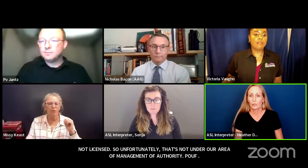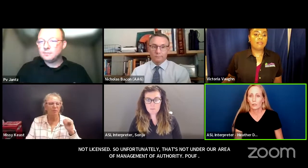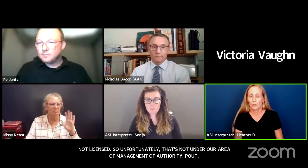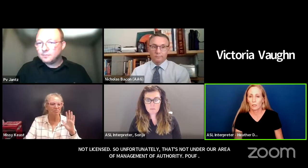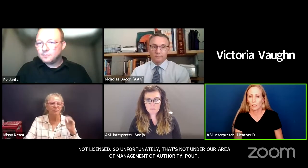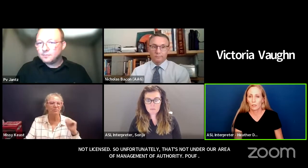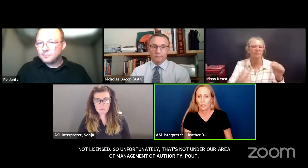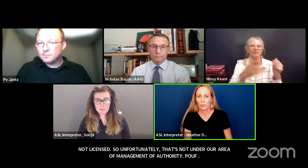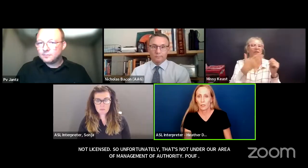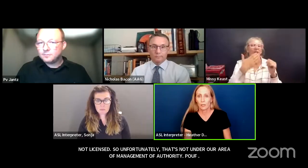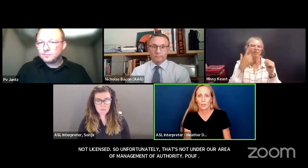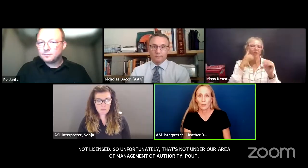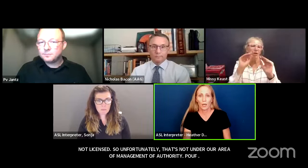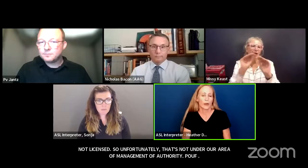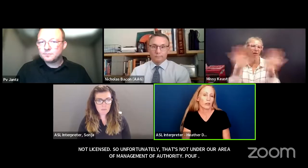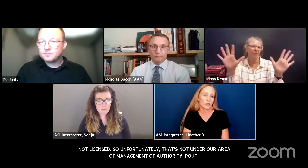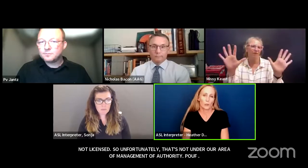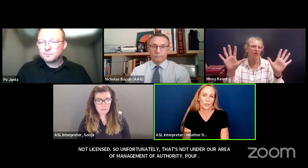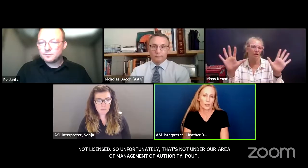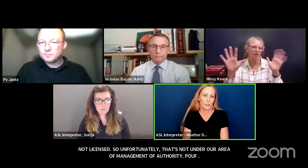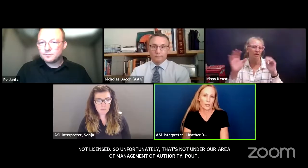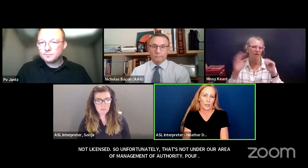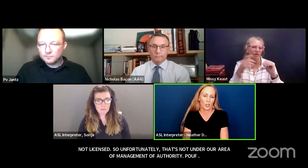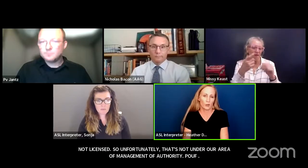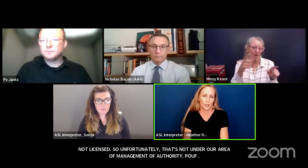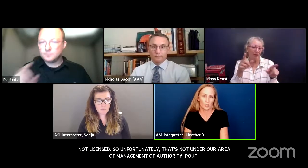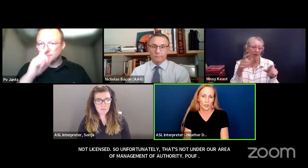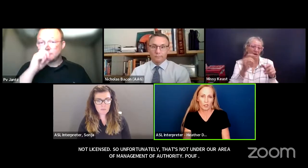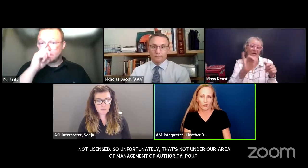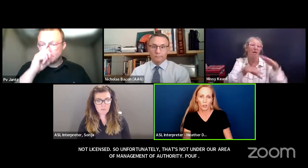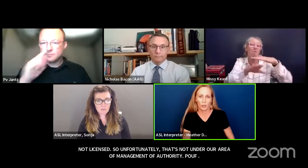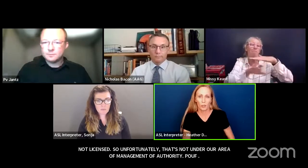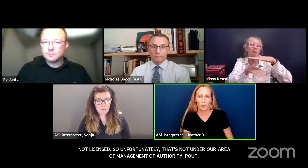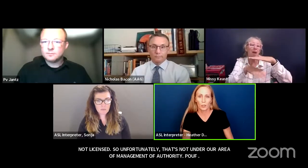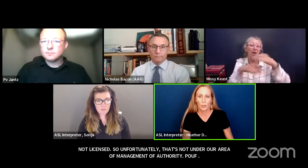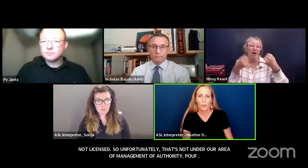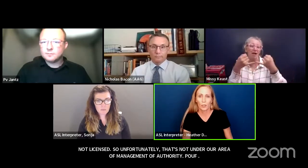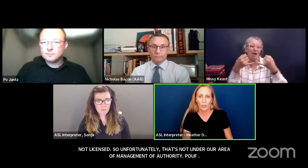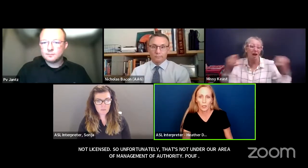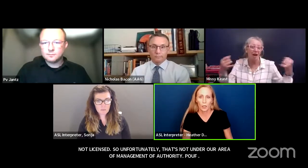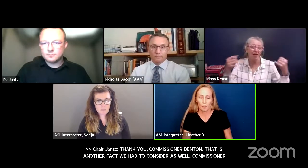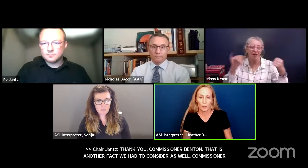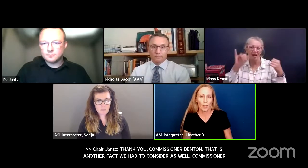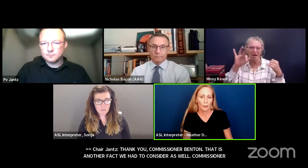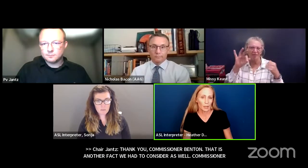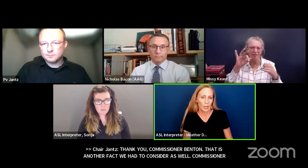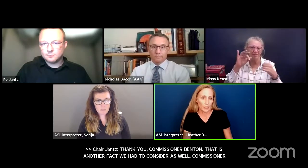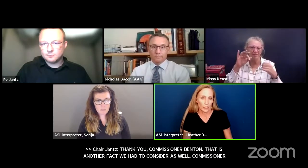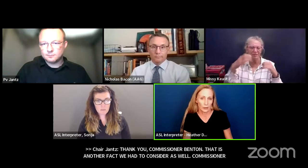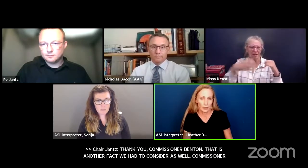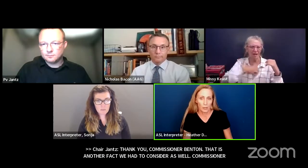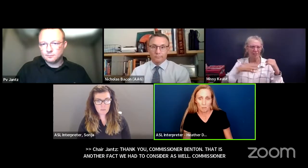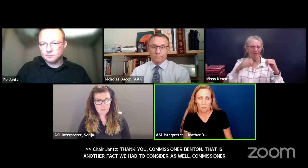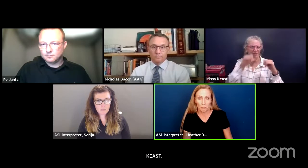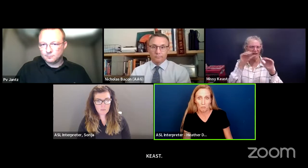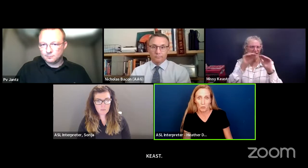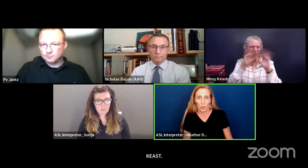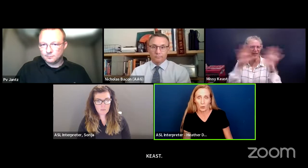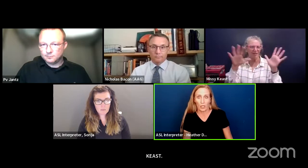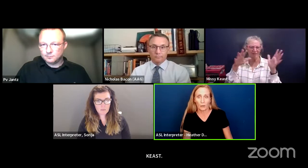Commissioner Keese. I just wanted to say thank you for the clarification. The bottom line here